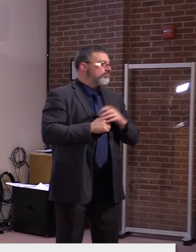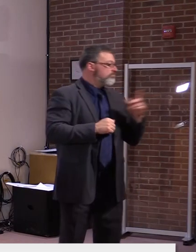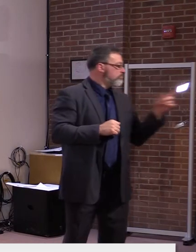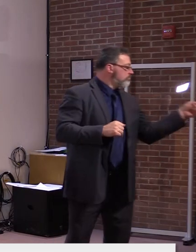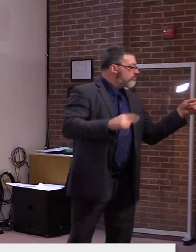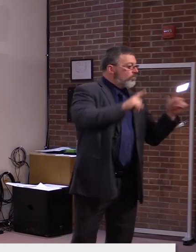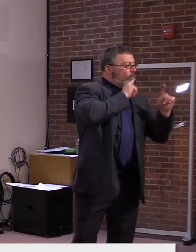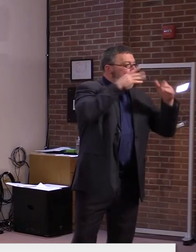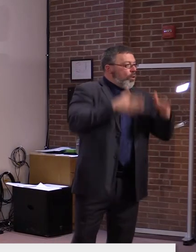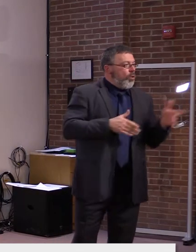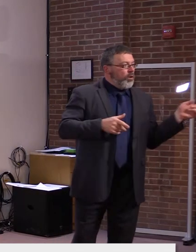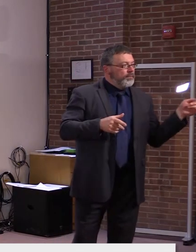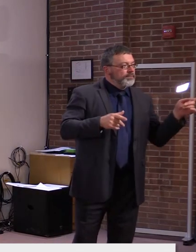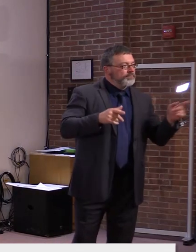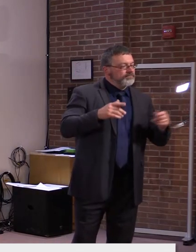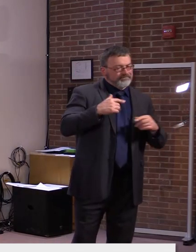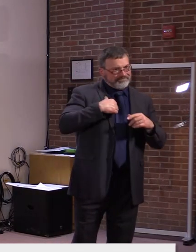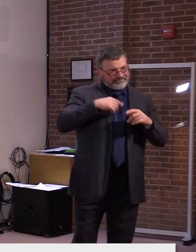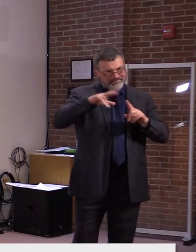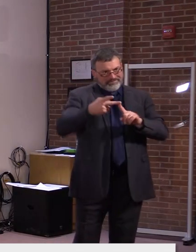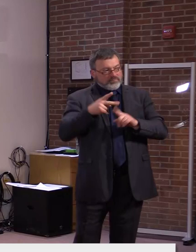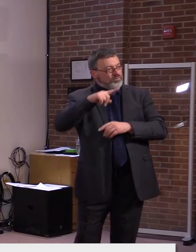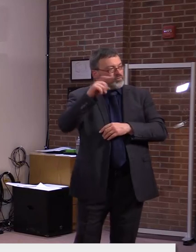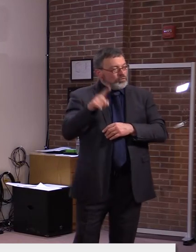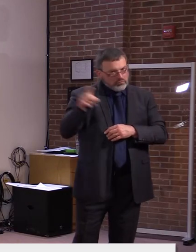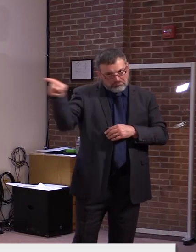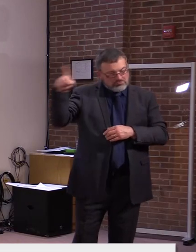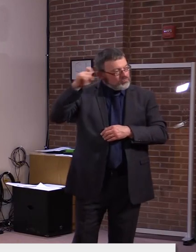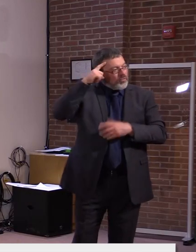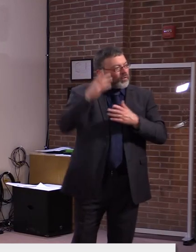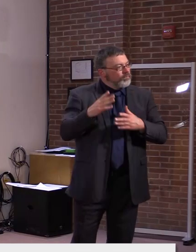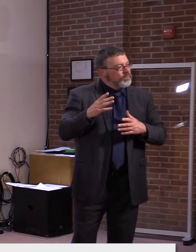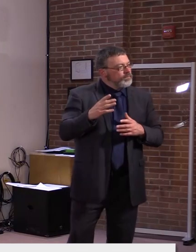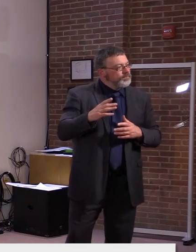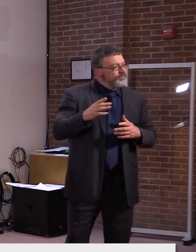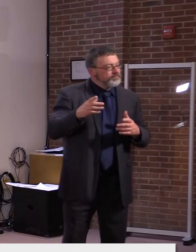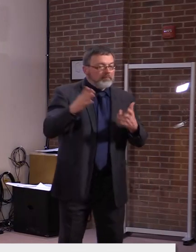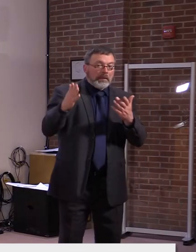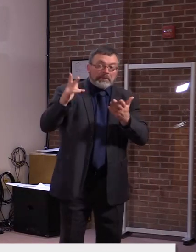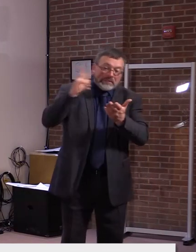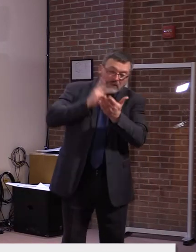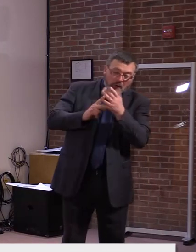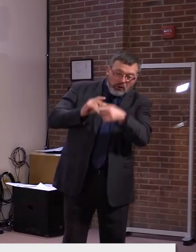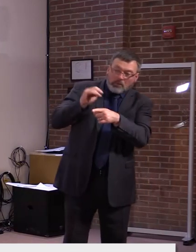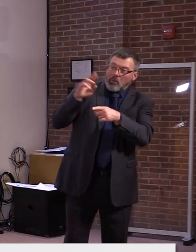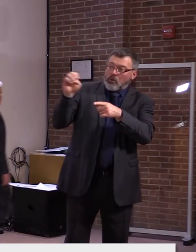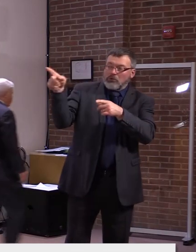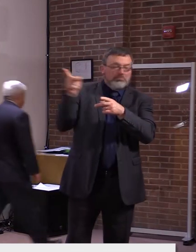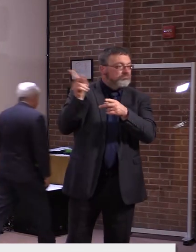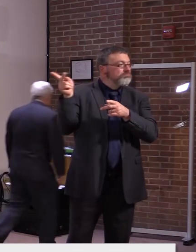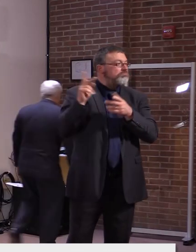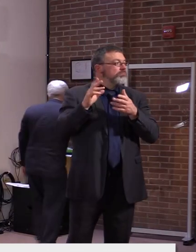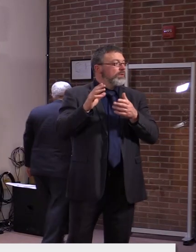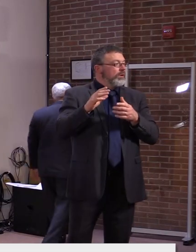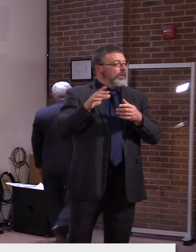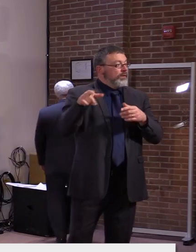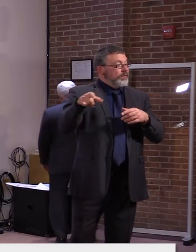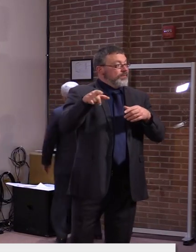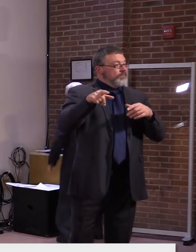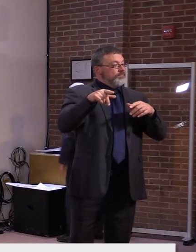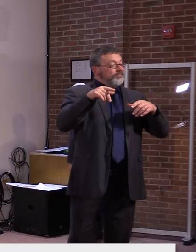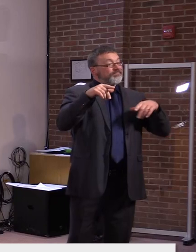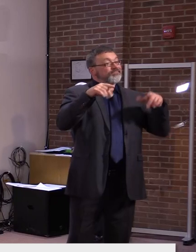governor. Maybe Secretary Moore could chime in on this too. I wanted to ask about GlobalFoundries' proposal